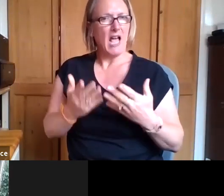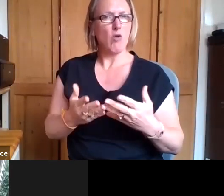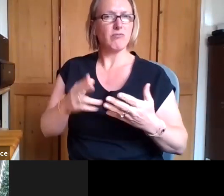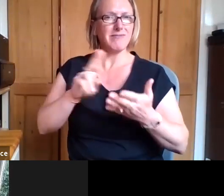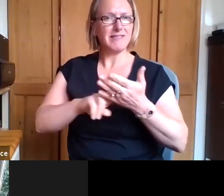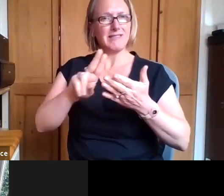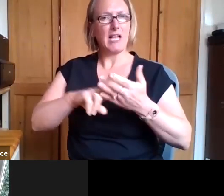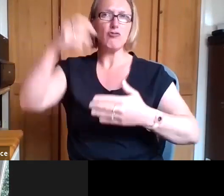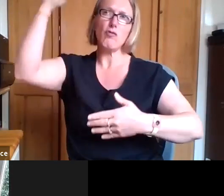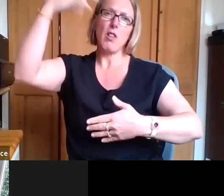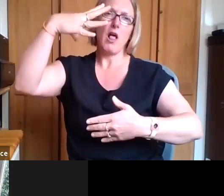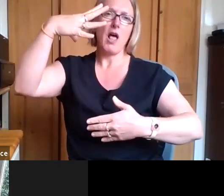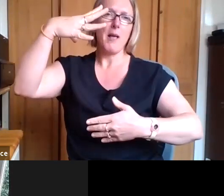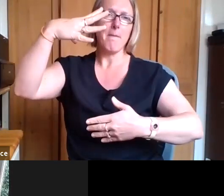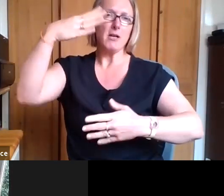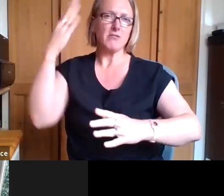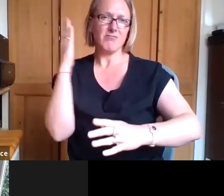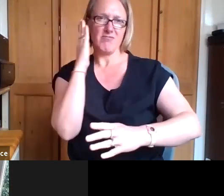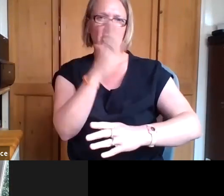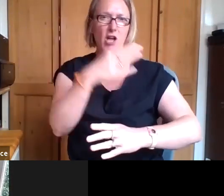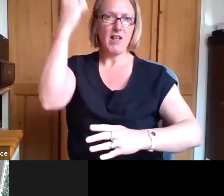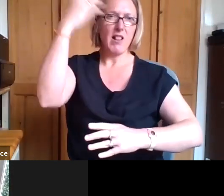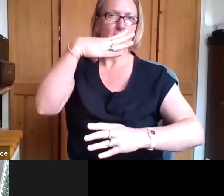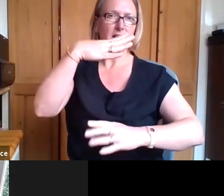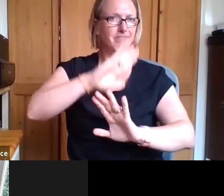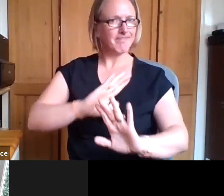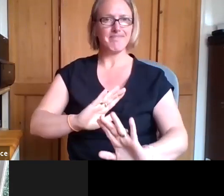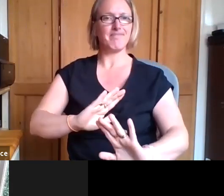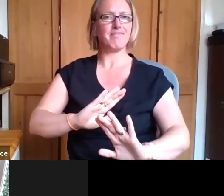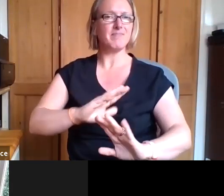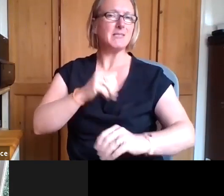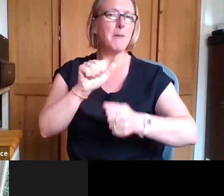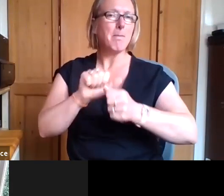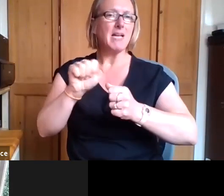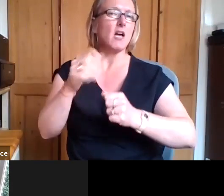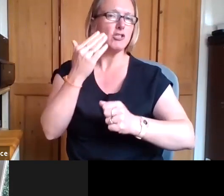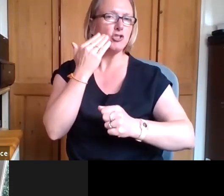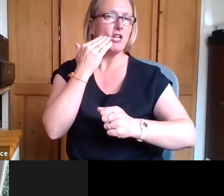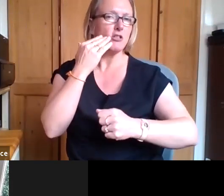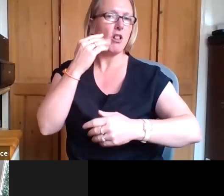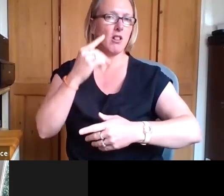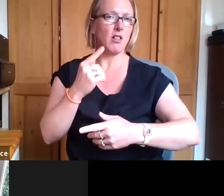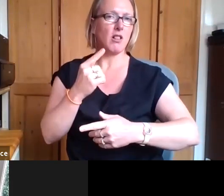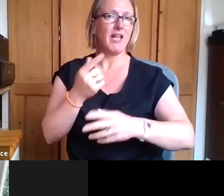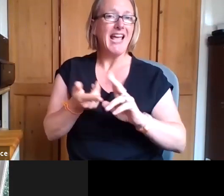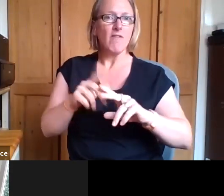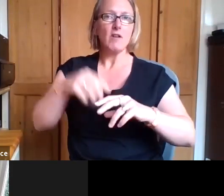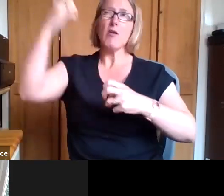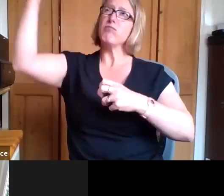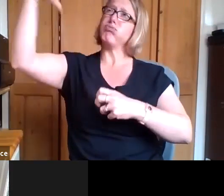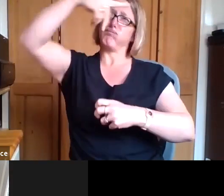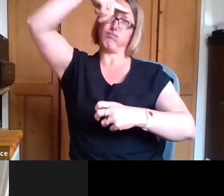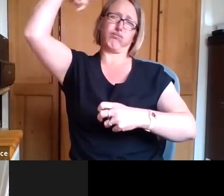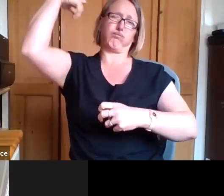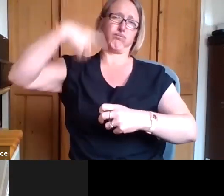on Panda. So it looks better, it's more diffused. If it's really sunny, which I don't think it's going to be for the next few